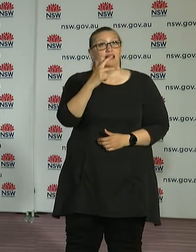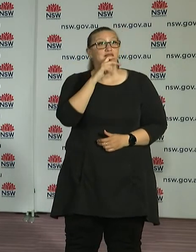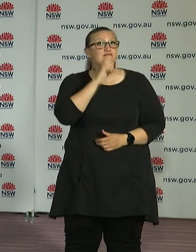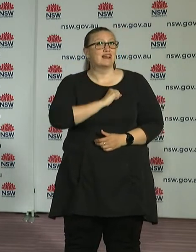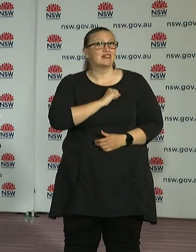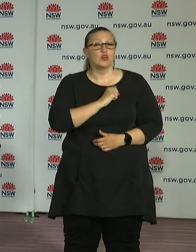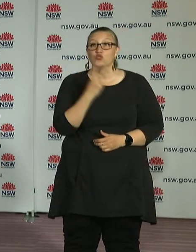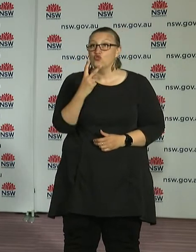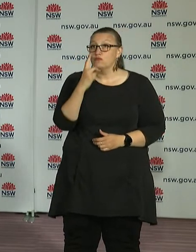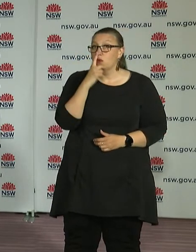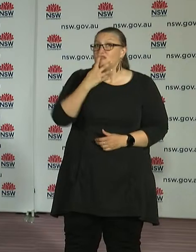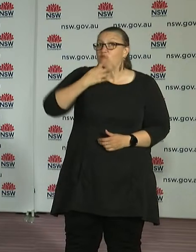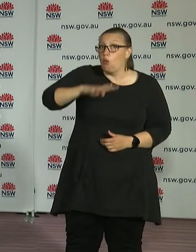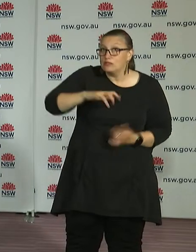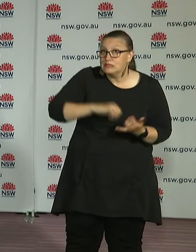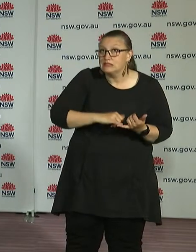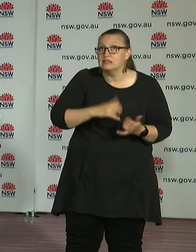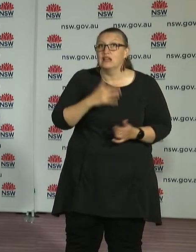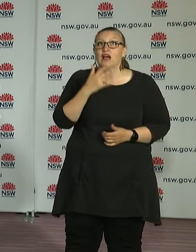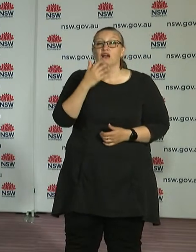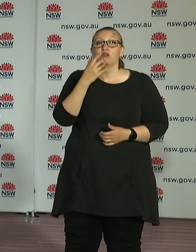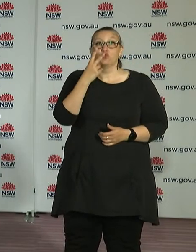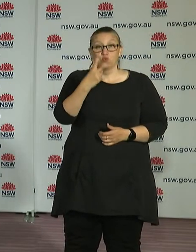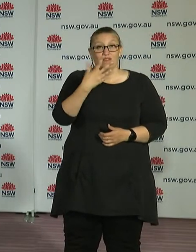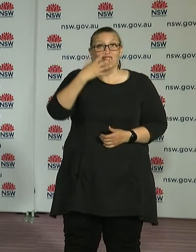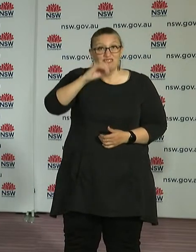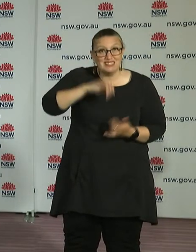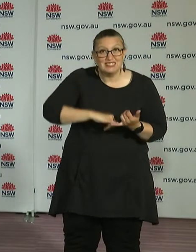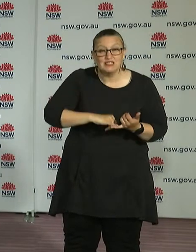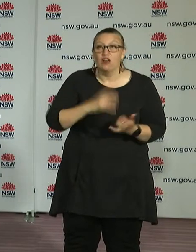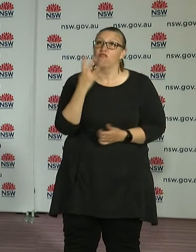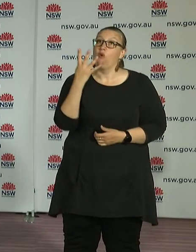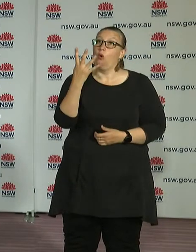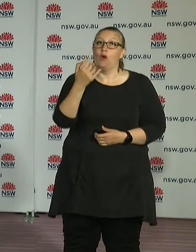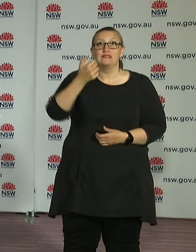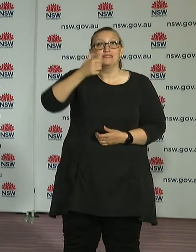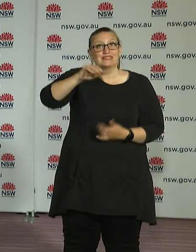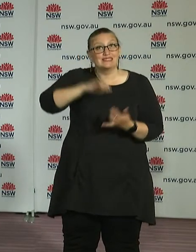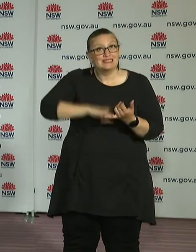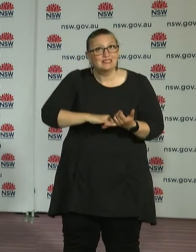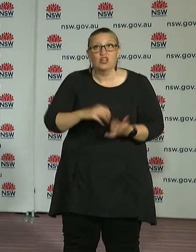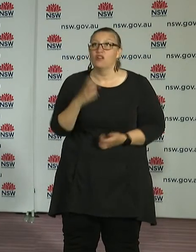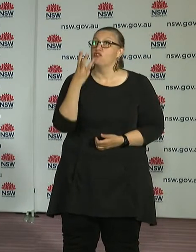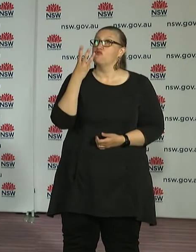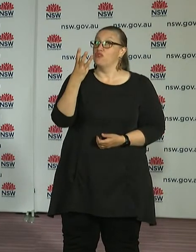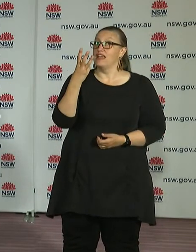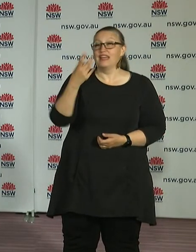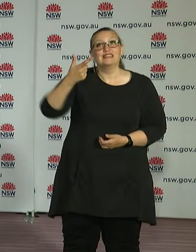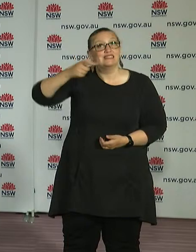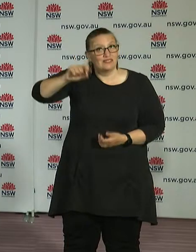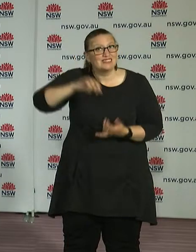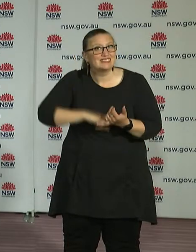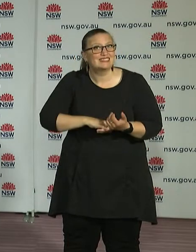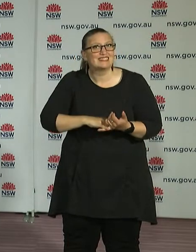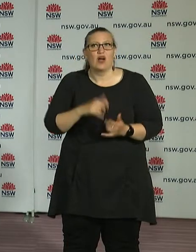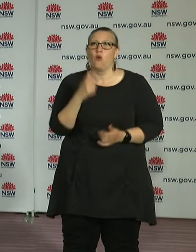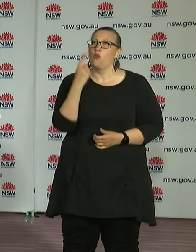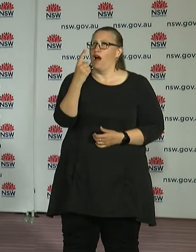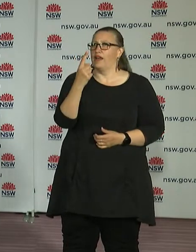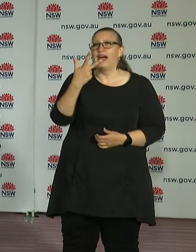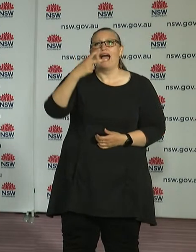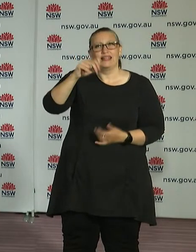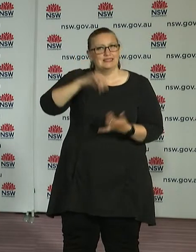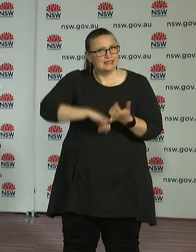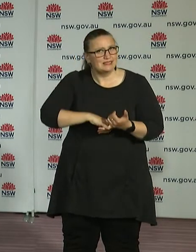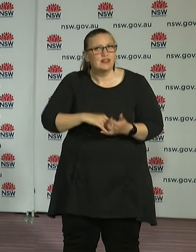in their 40s, 2 were in their 50s, 4 people were in their 60s, 3 people were in their 70s, 1 in their 80s and 3 people